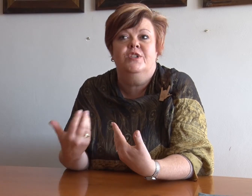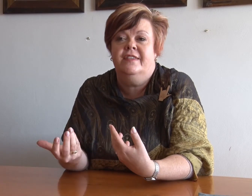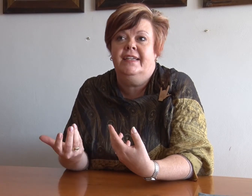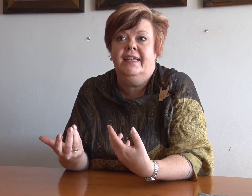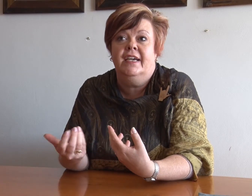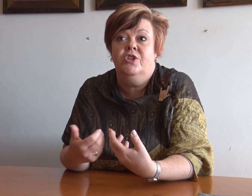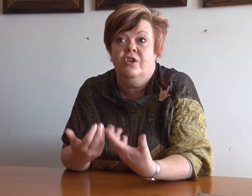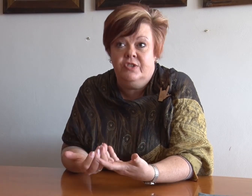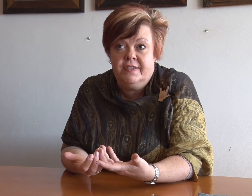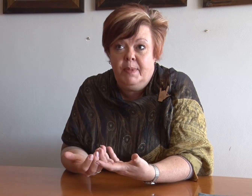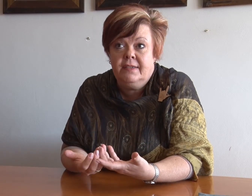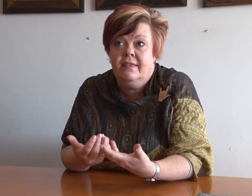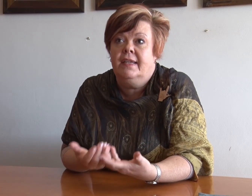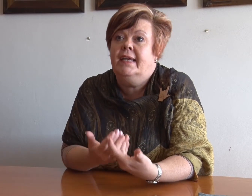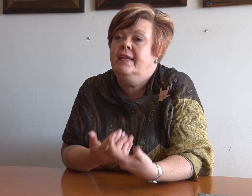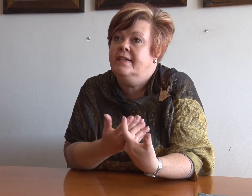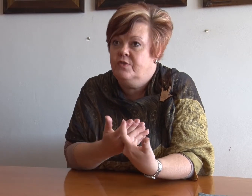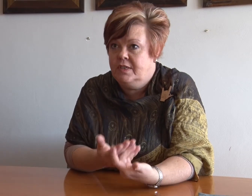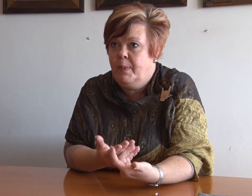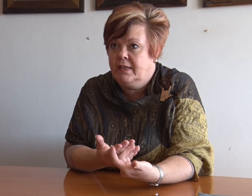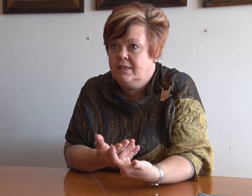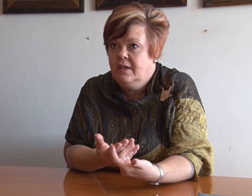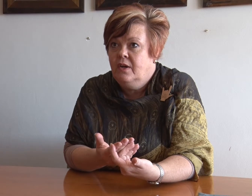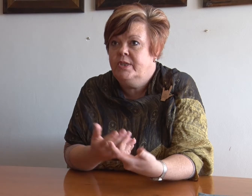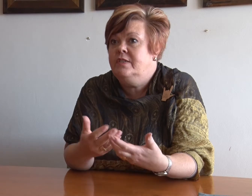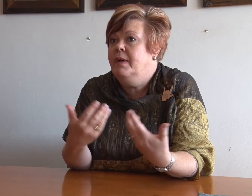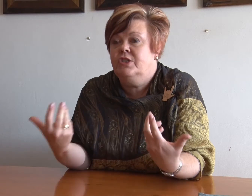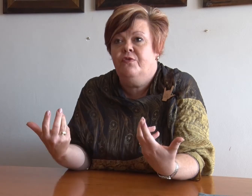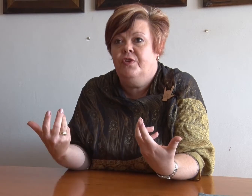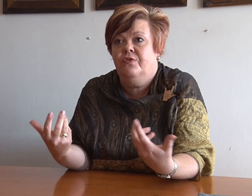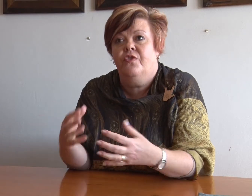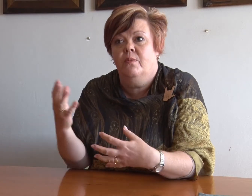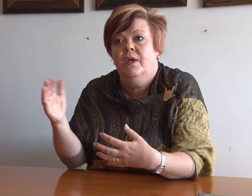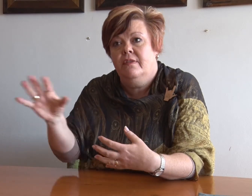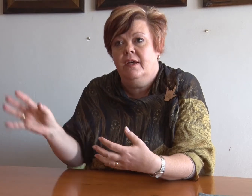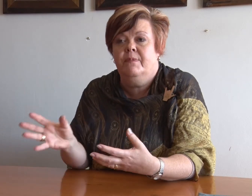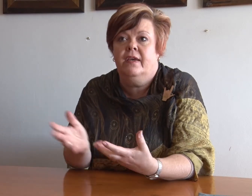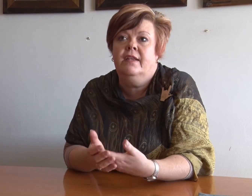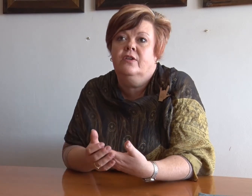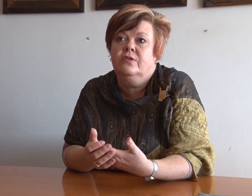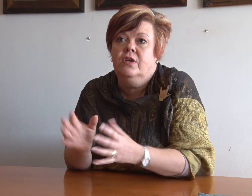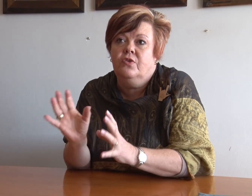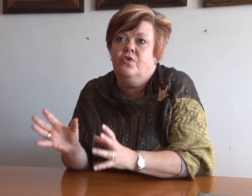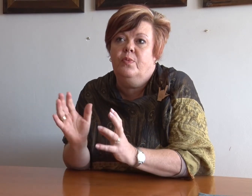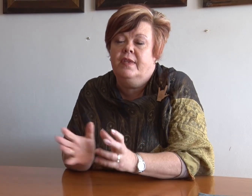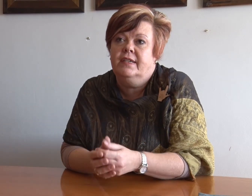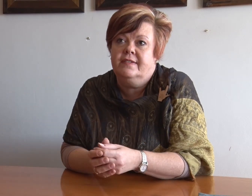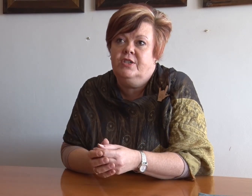then indicate not respect, it then indicates respect, which is much different from the ethnical group that doesn't use